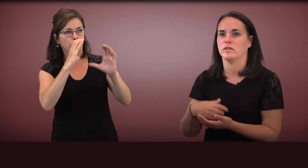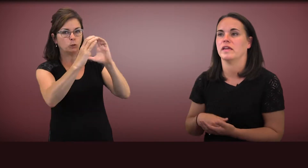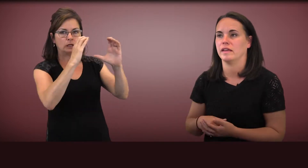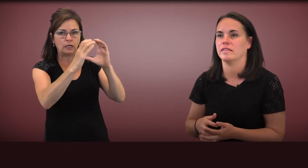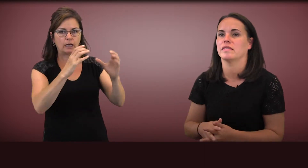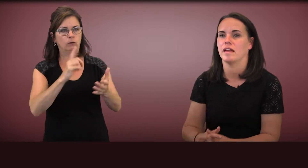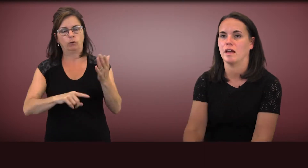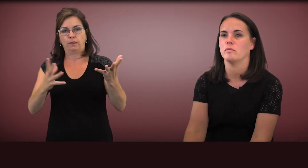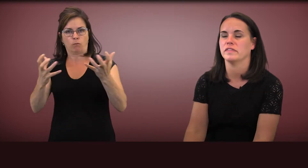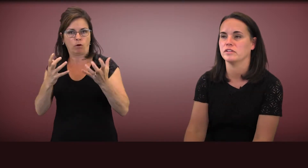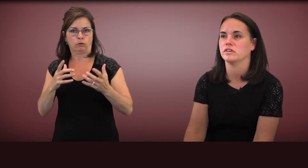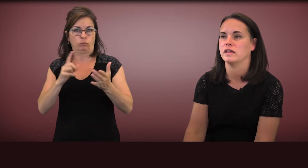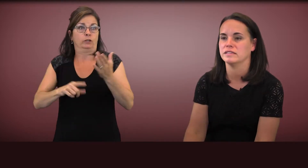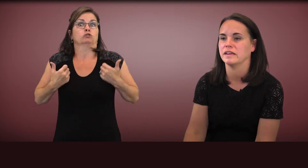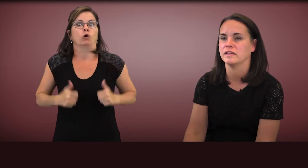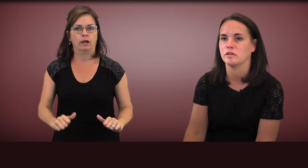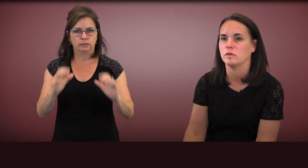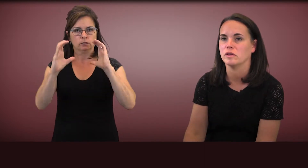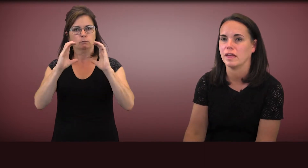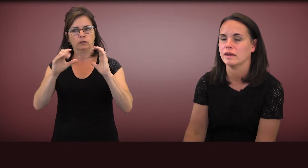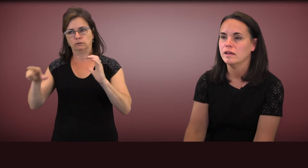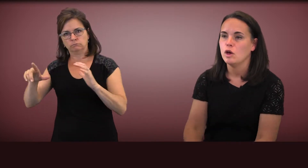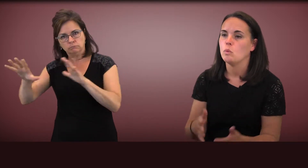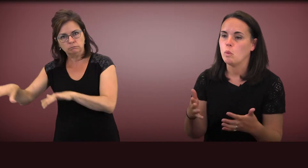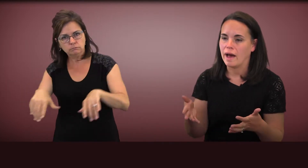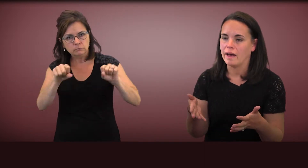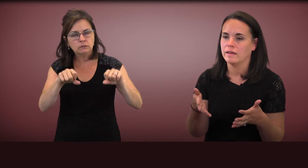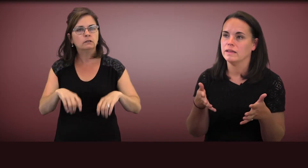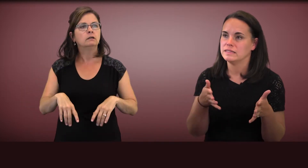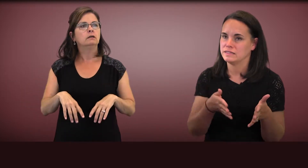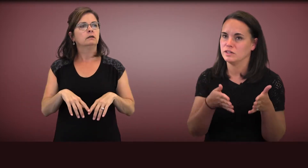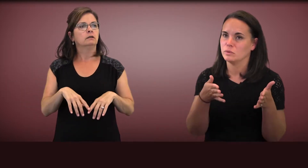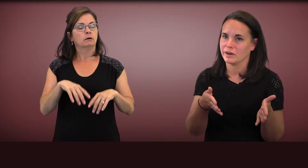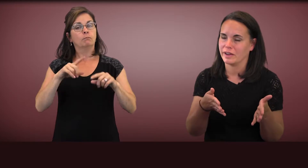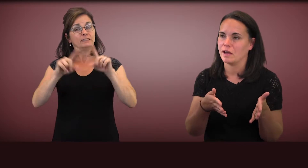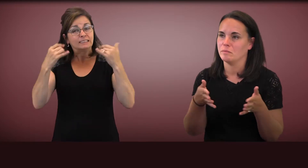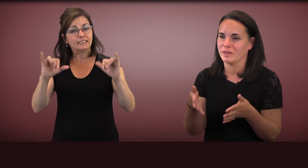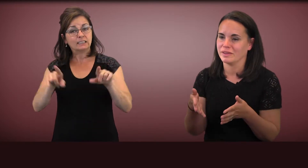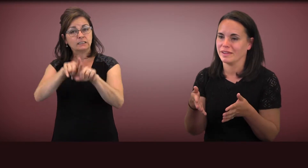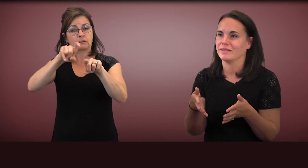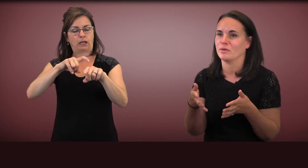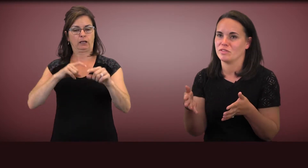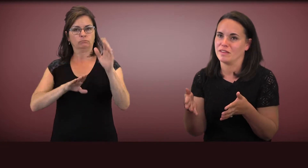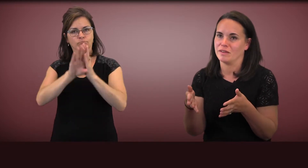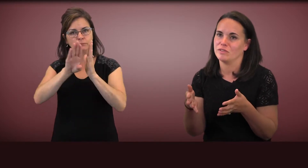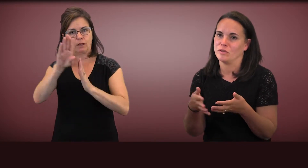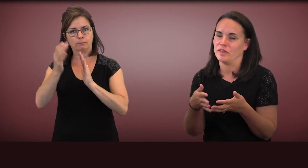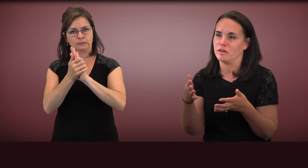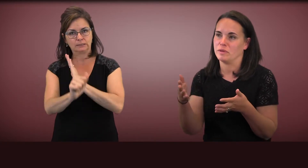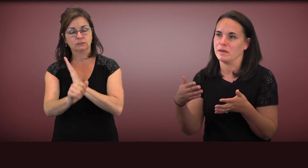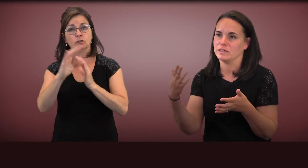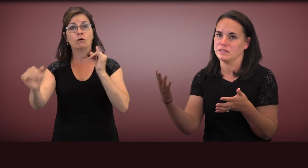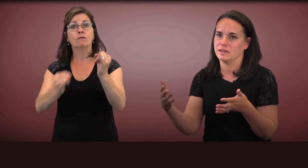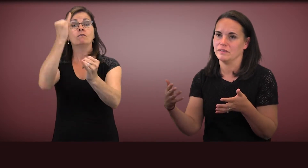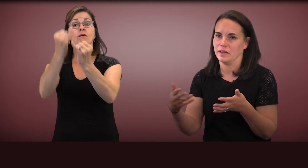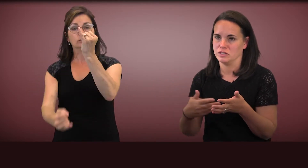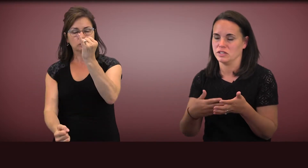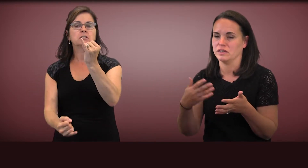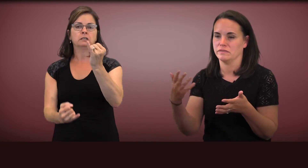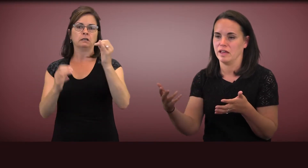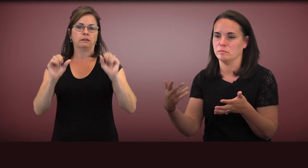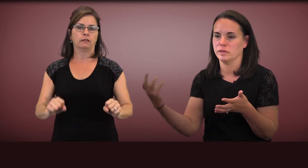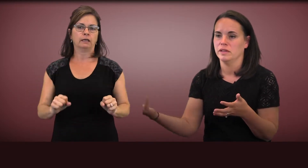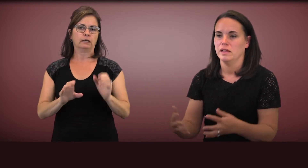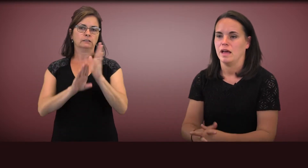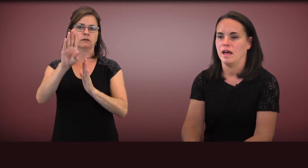device communicates what they're intending to communicate, while still working on building those skills so that they'll be able to